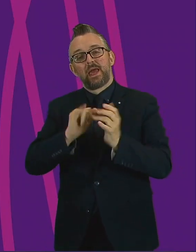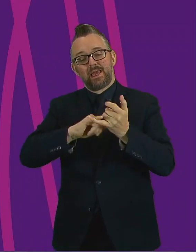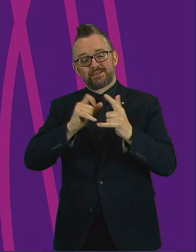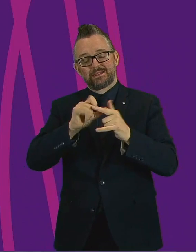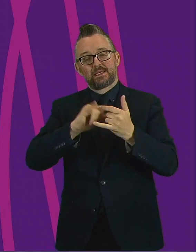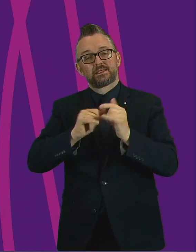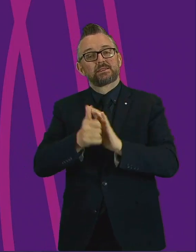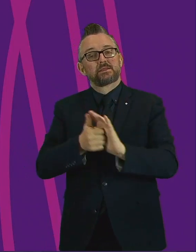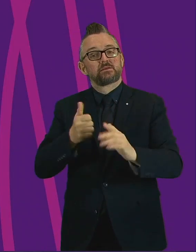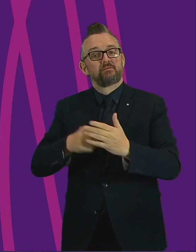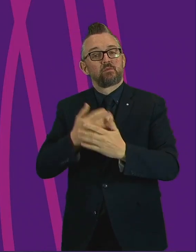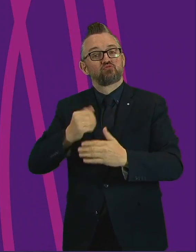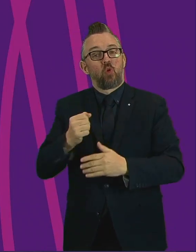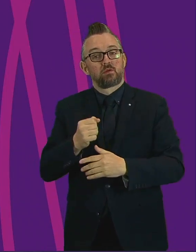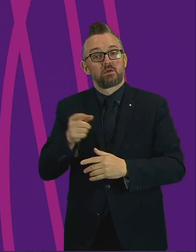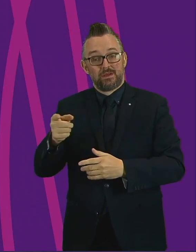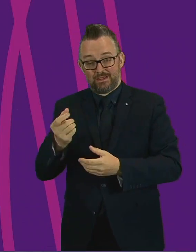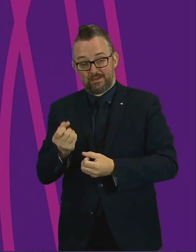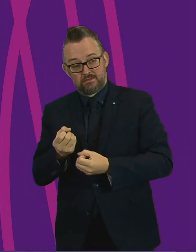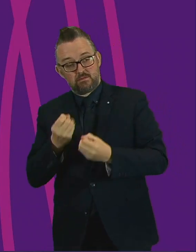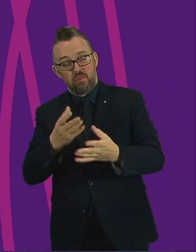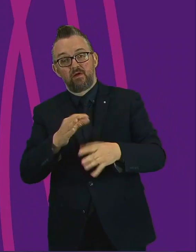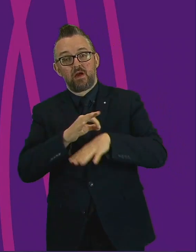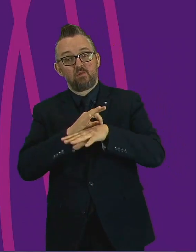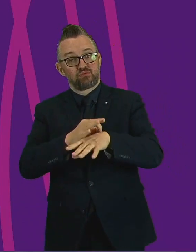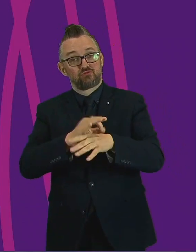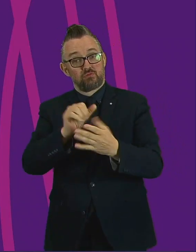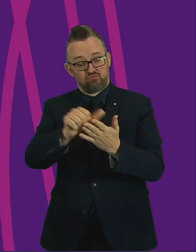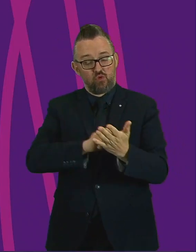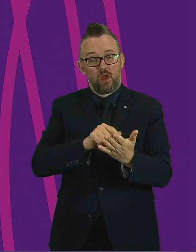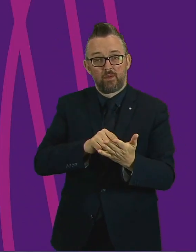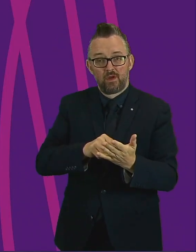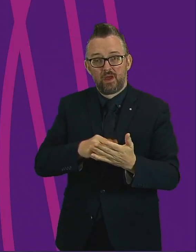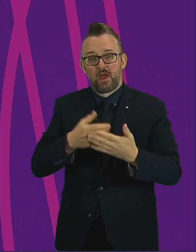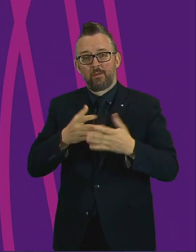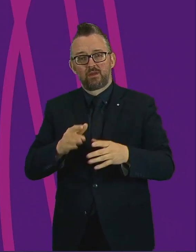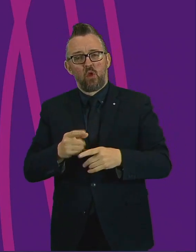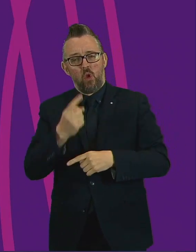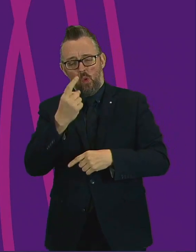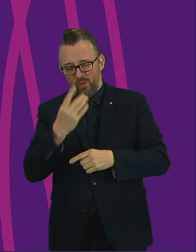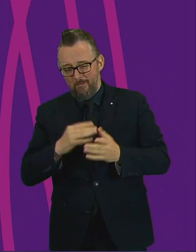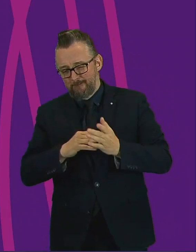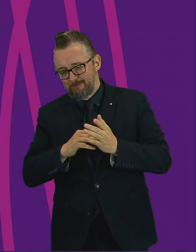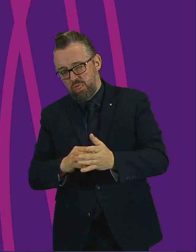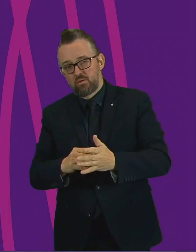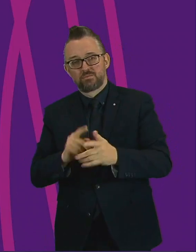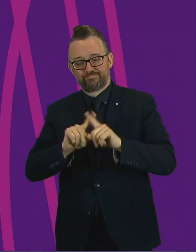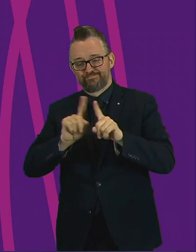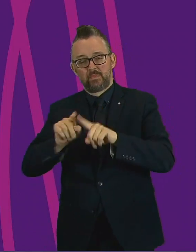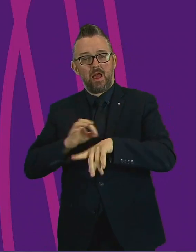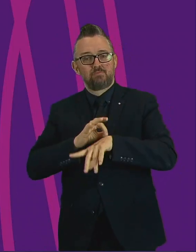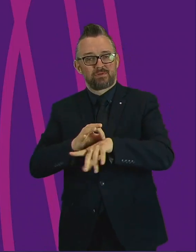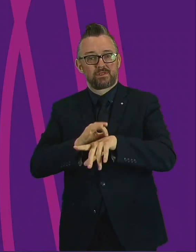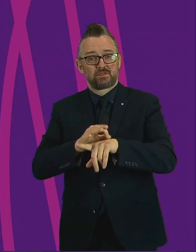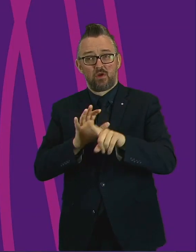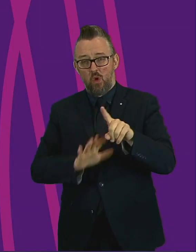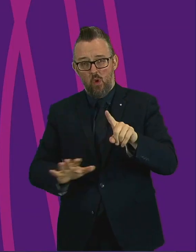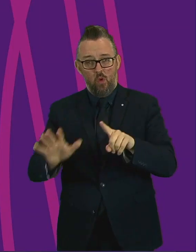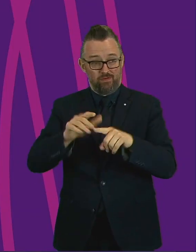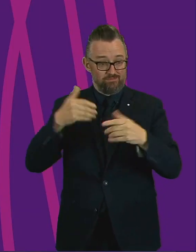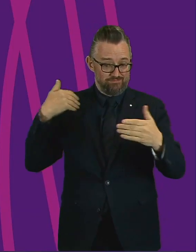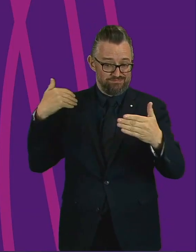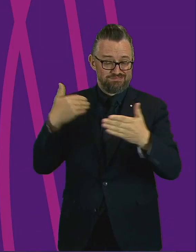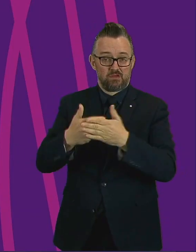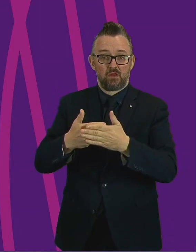delivers our apprenticeship programme and has delivered over 250,000 modern and graduate apprentices across this administration up